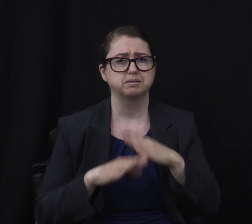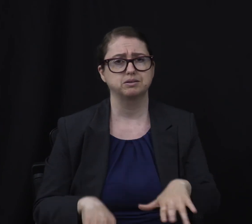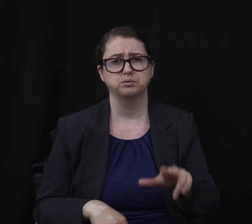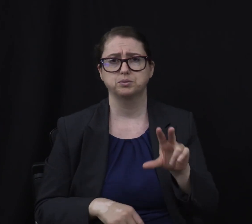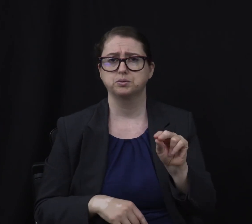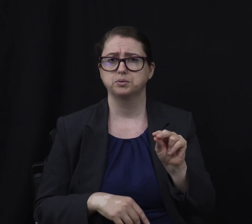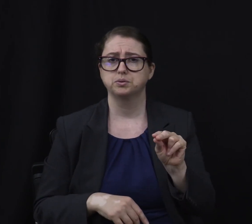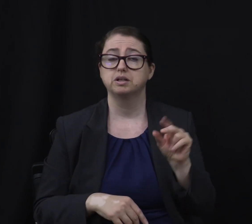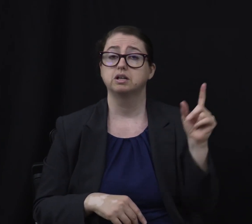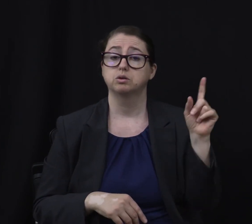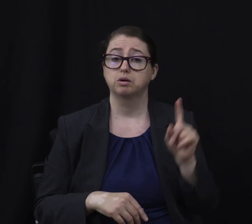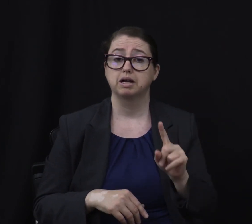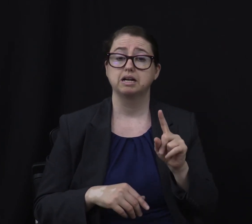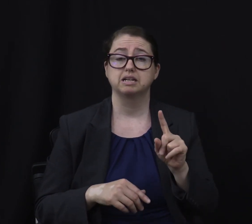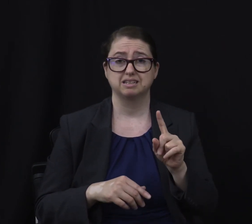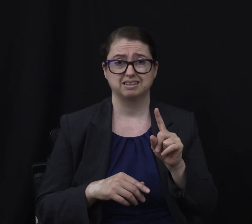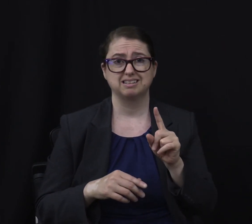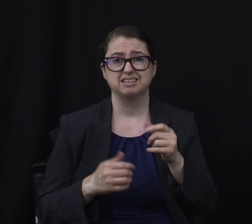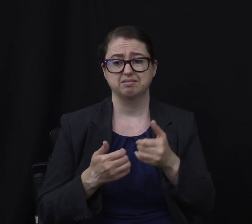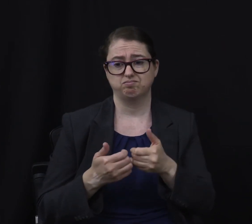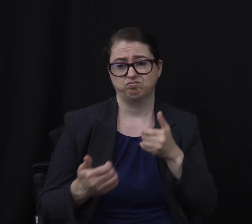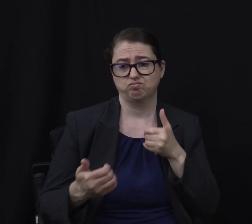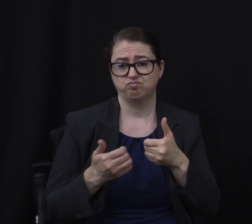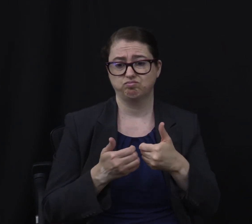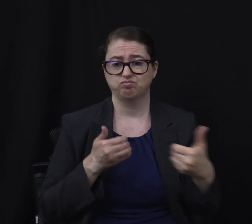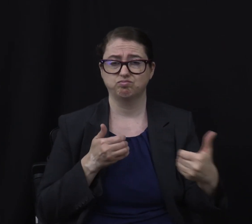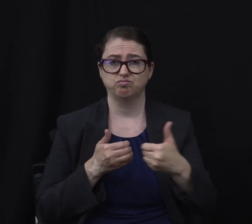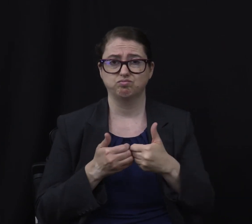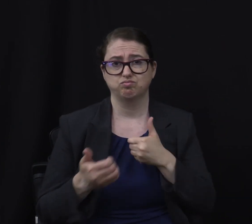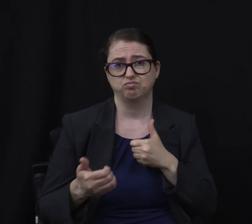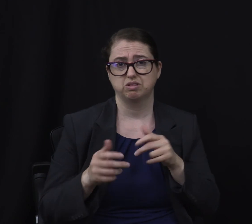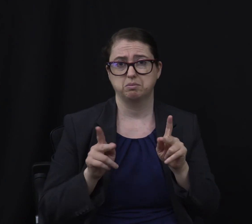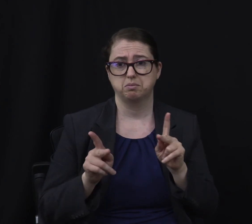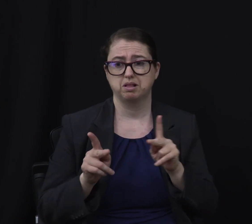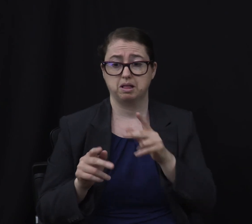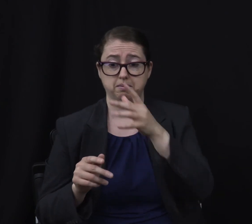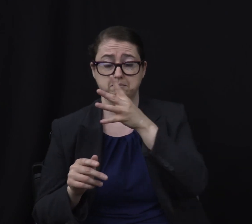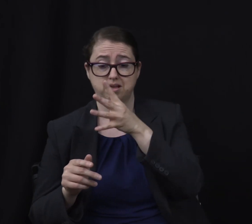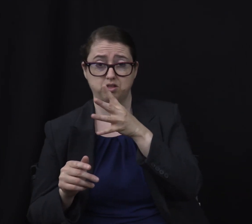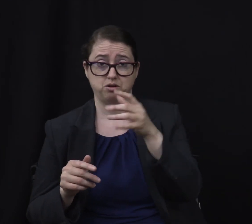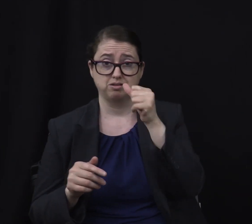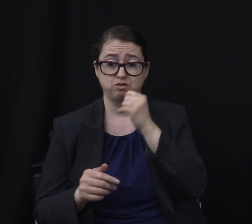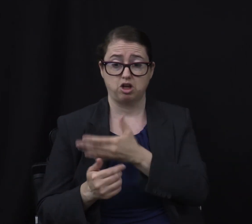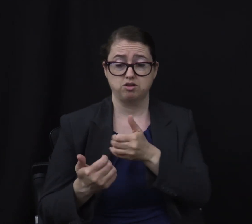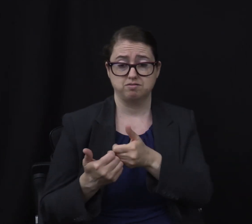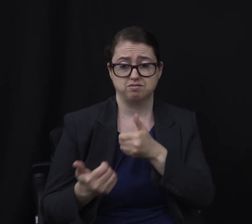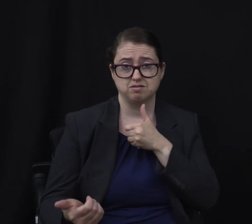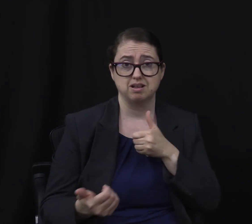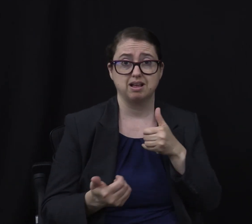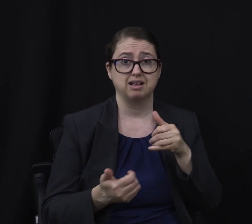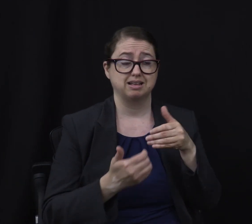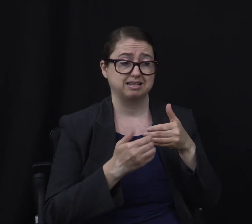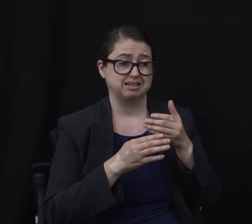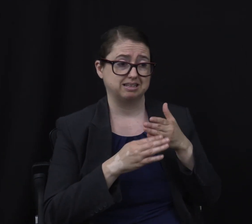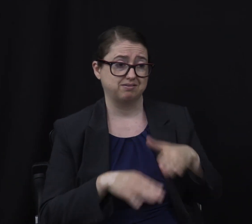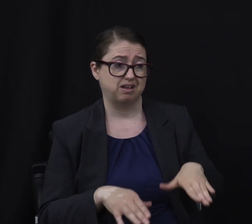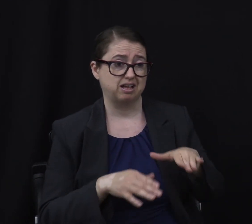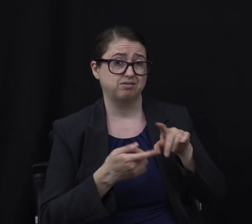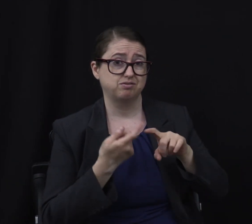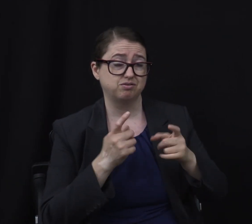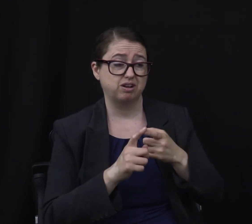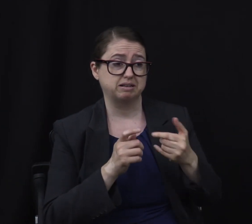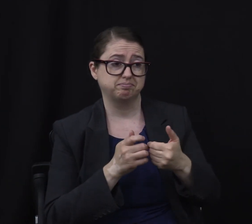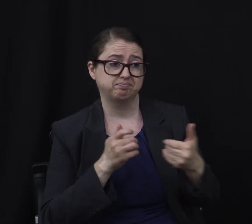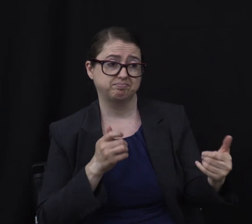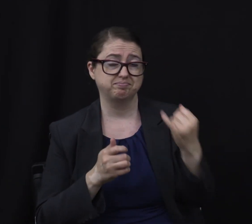divide mother from daughter, father from son. Christ came to divide friends if that's what it would take.